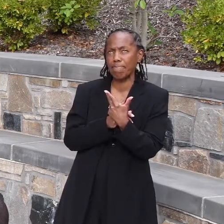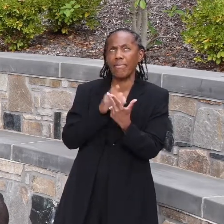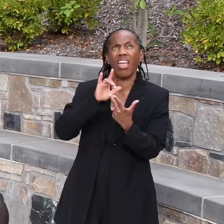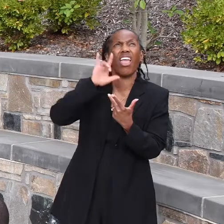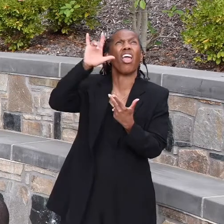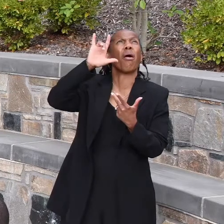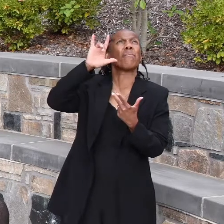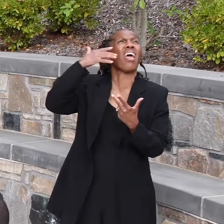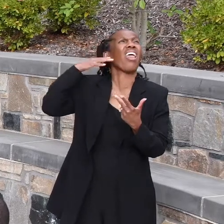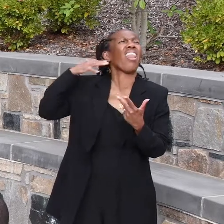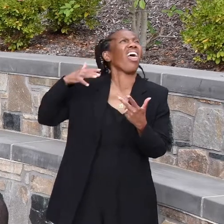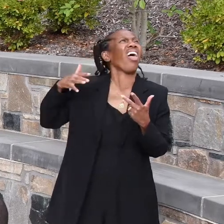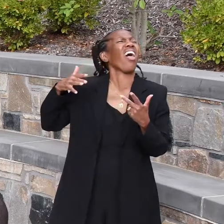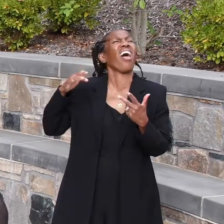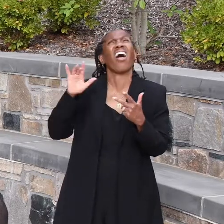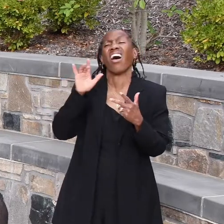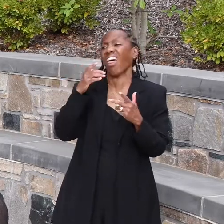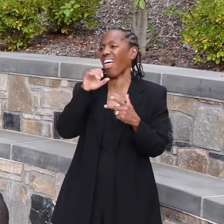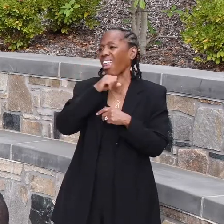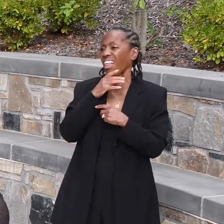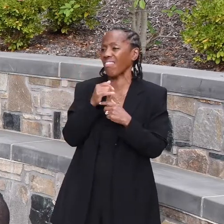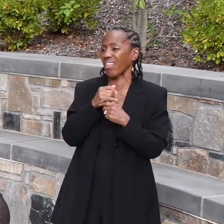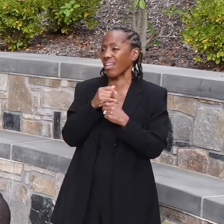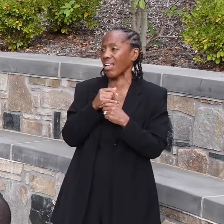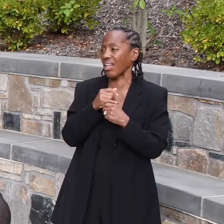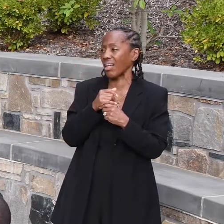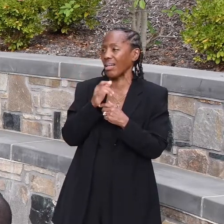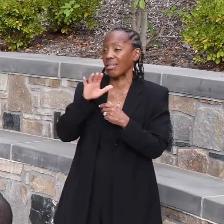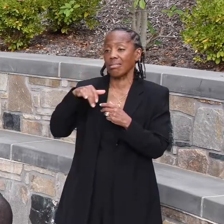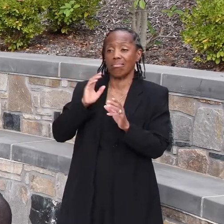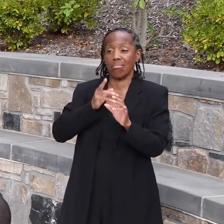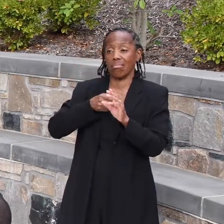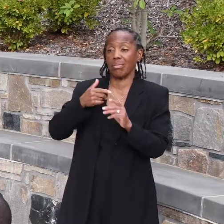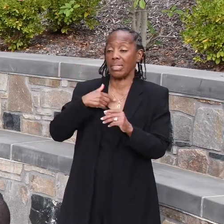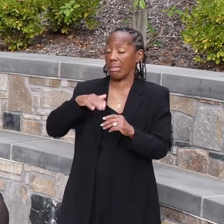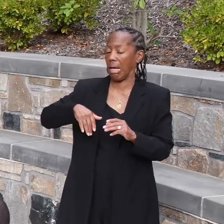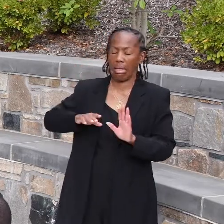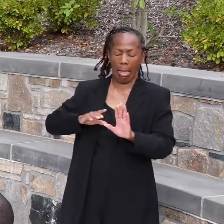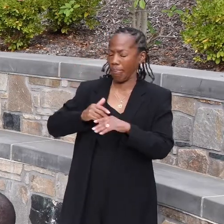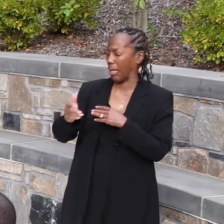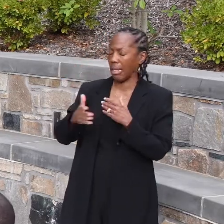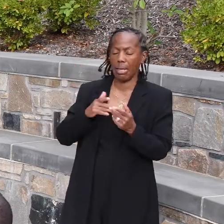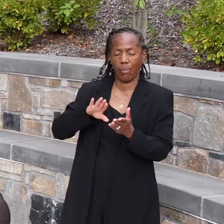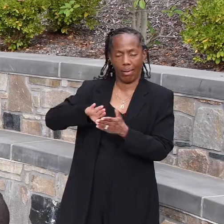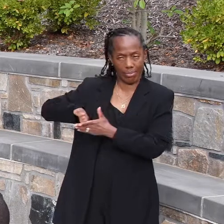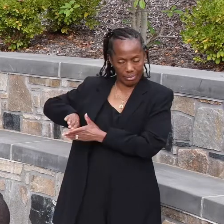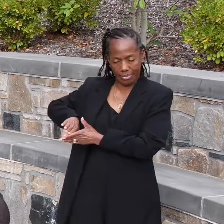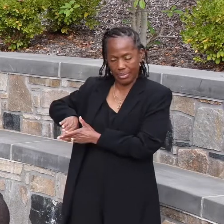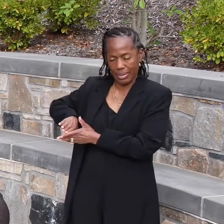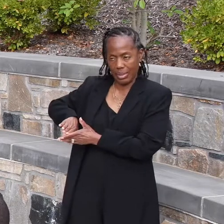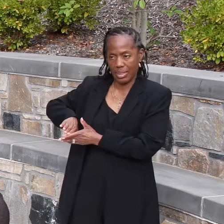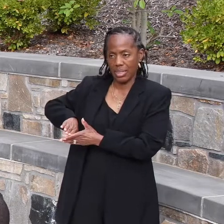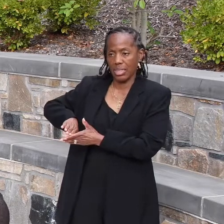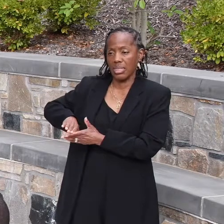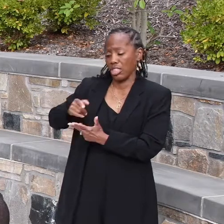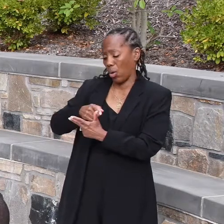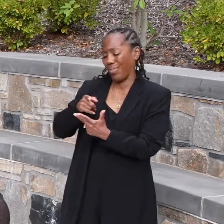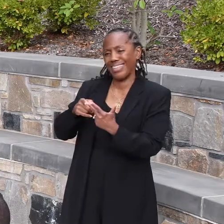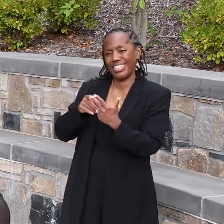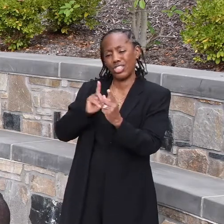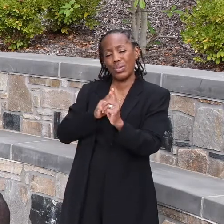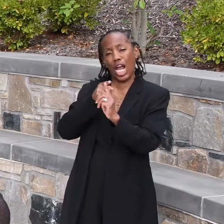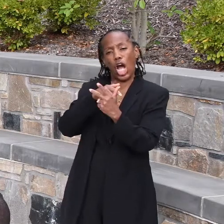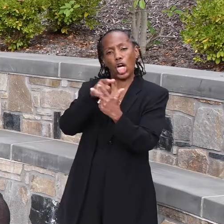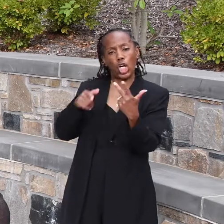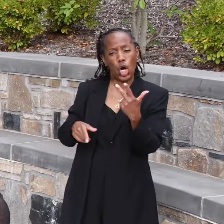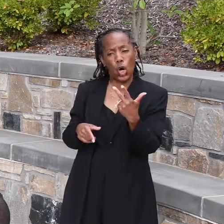I love these airplanes, you know. I'm not getting on one yet, but so what we are looking for in all three of these programs is